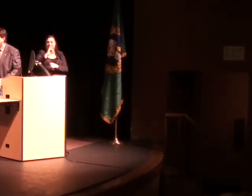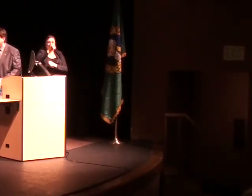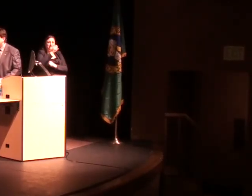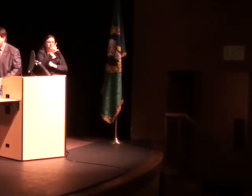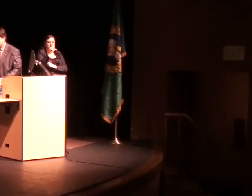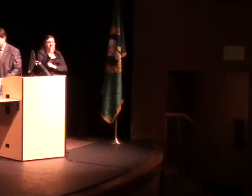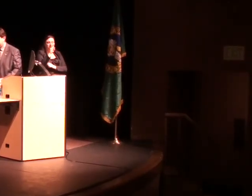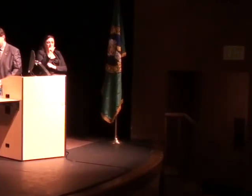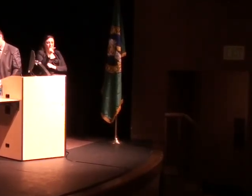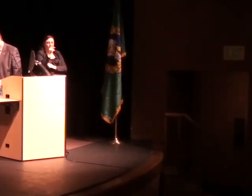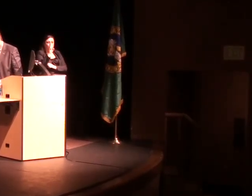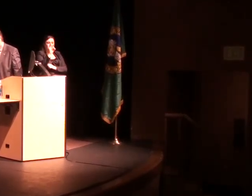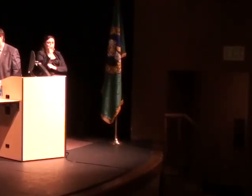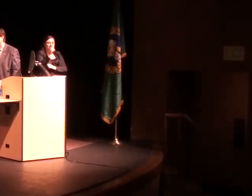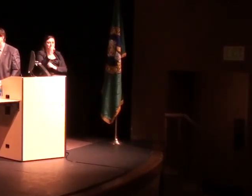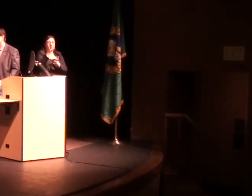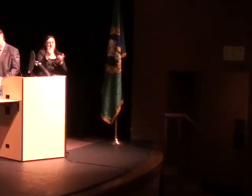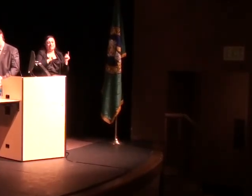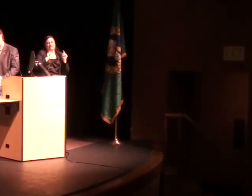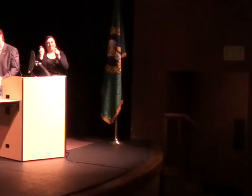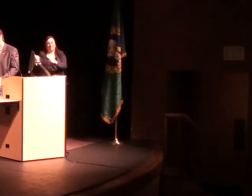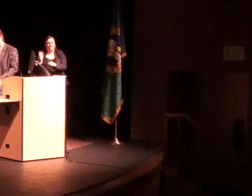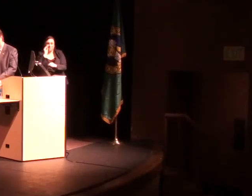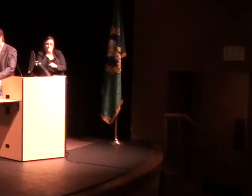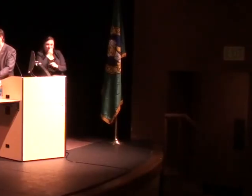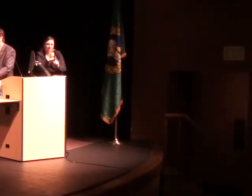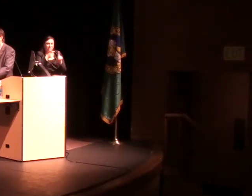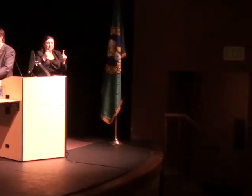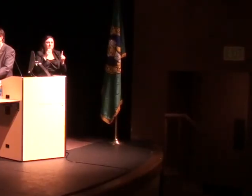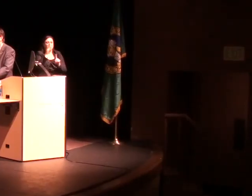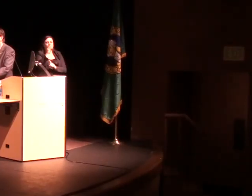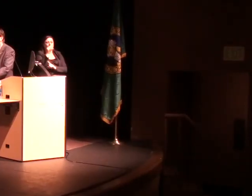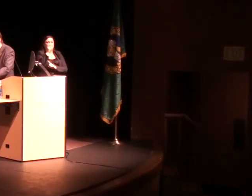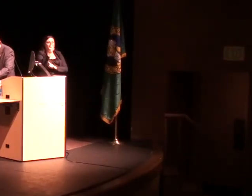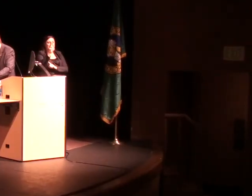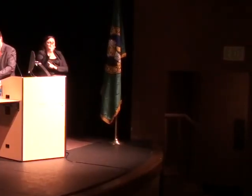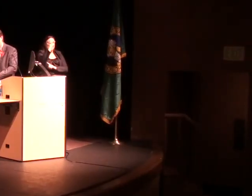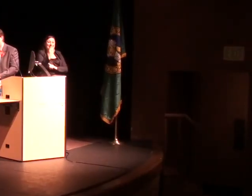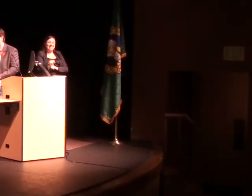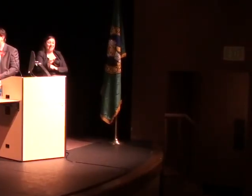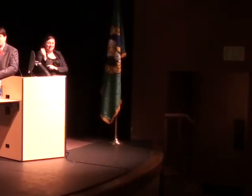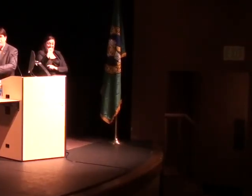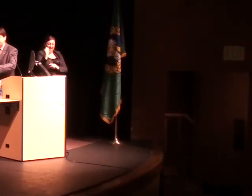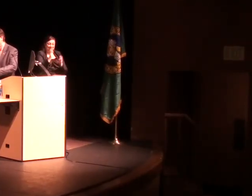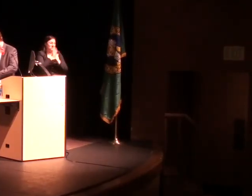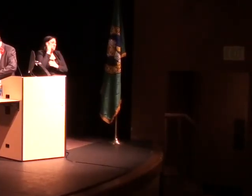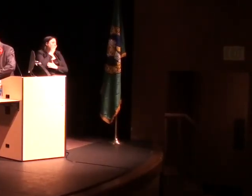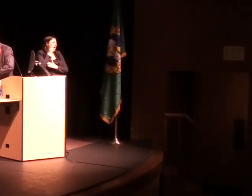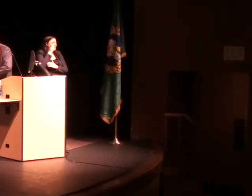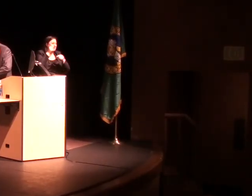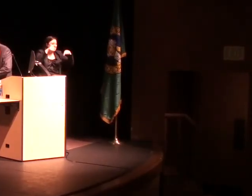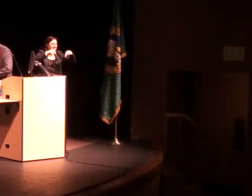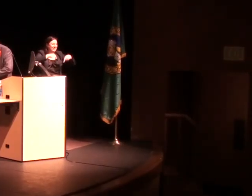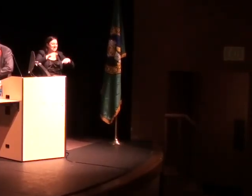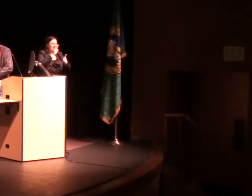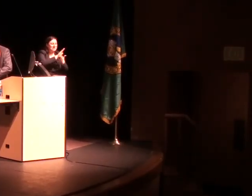our chancellor, wanted to make sure we received this gift. Thank you. From our winery in South Sierra. Oh, yeah.